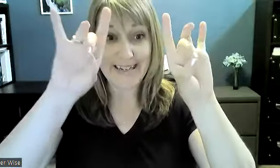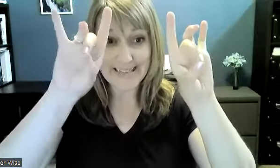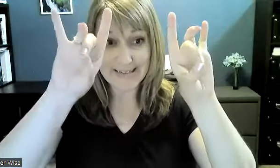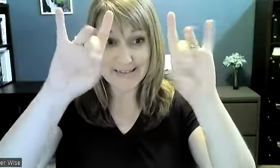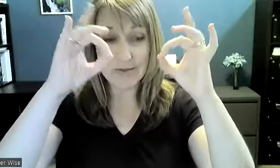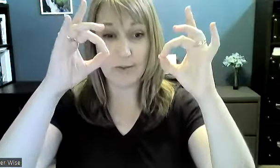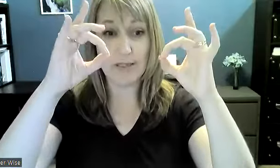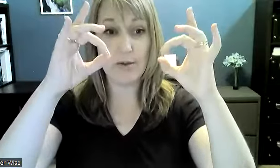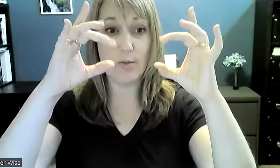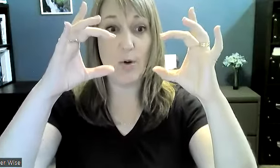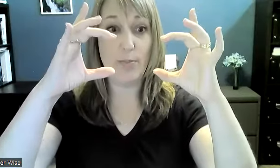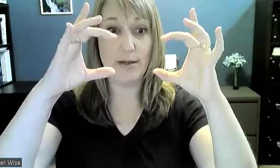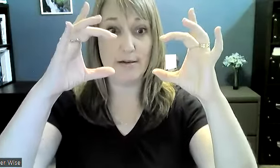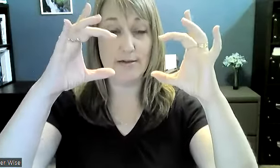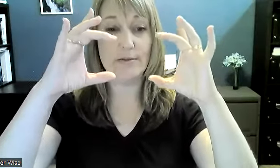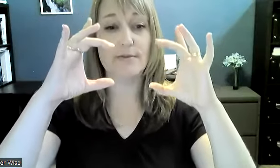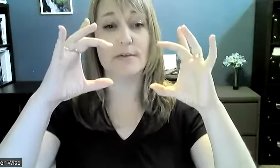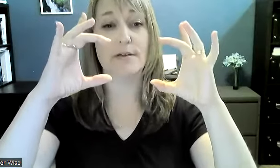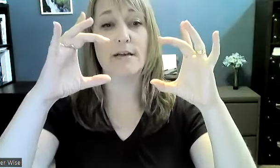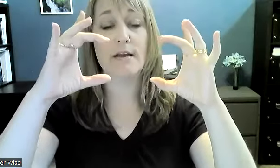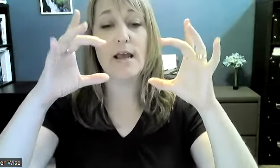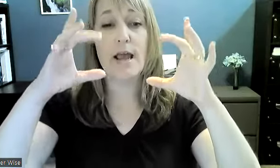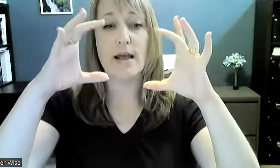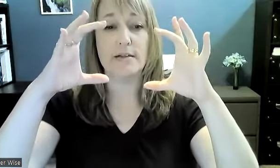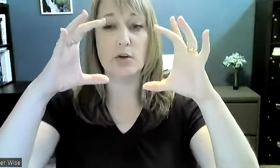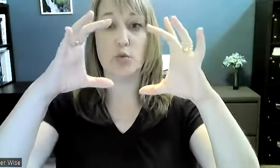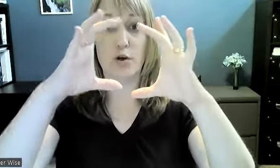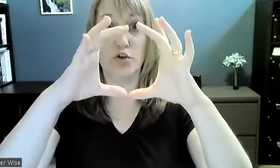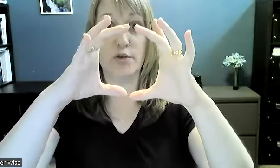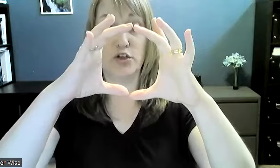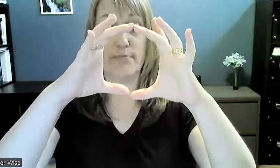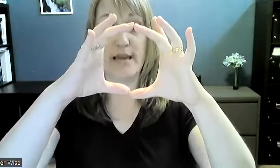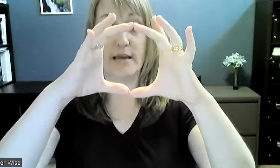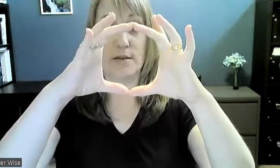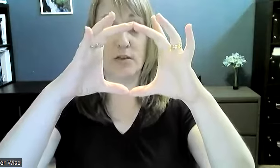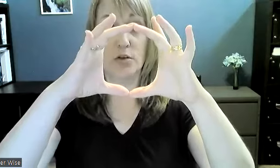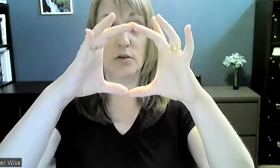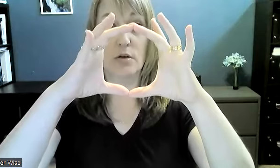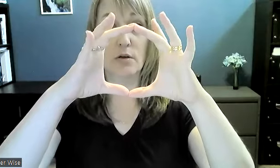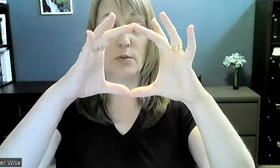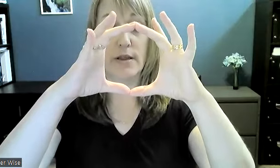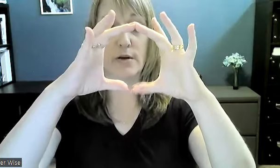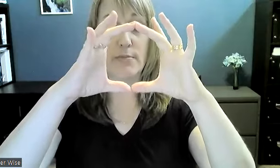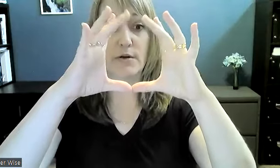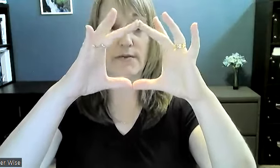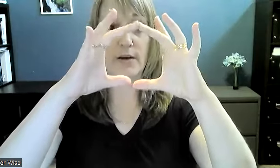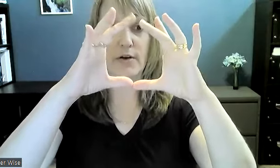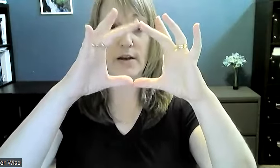8, only you open it a little. All right. And so what you're doing is you're making a circle with your middle finger and your